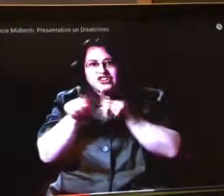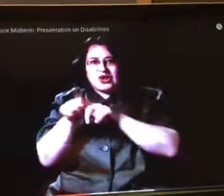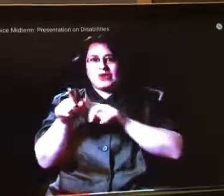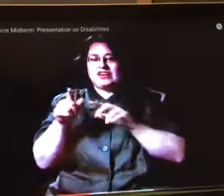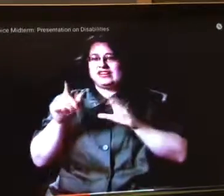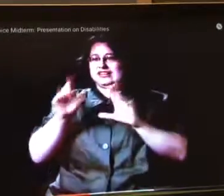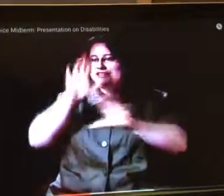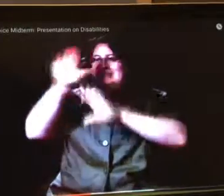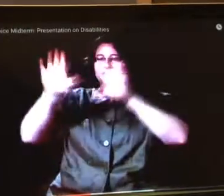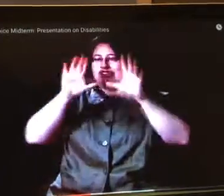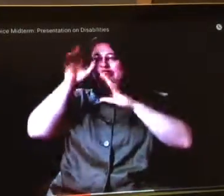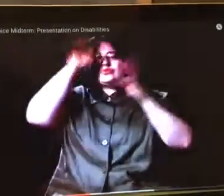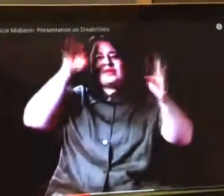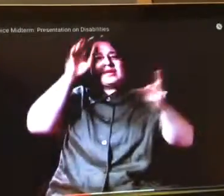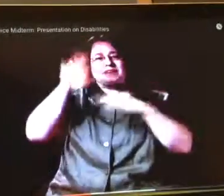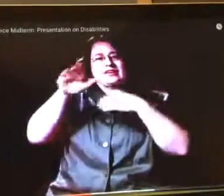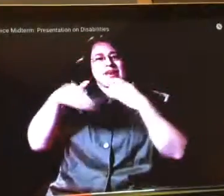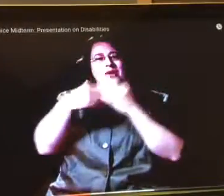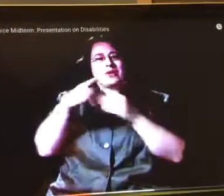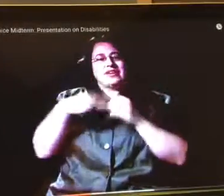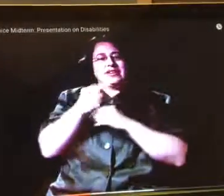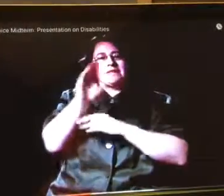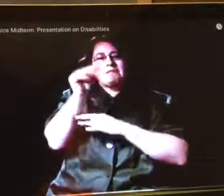and that really is wonderful.